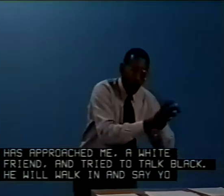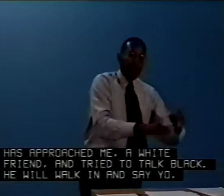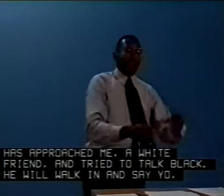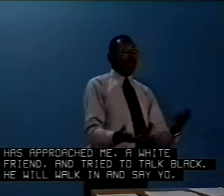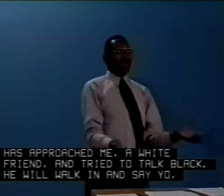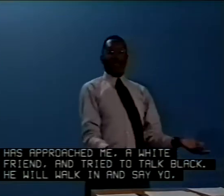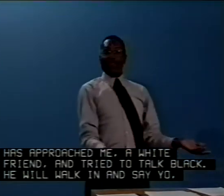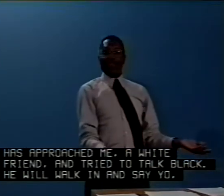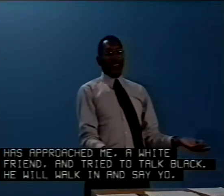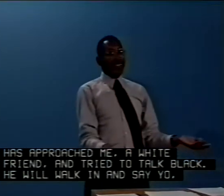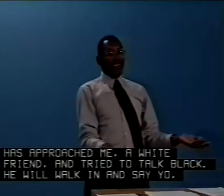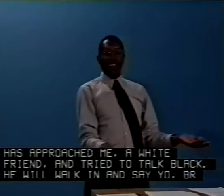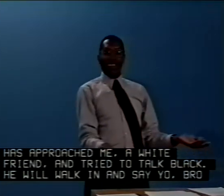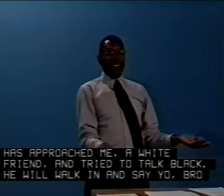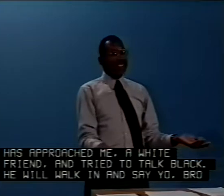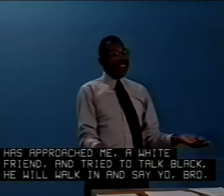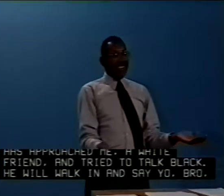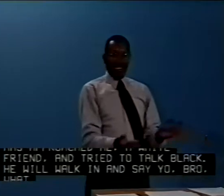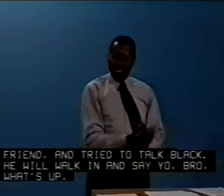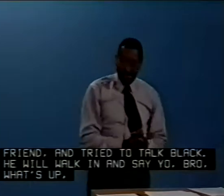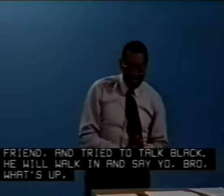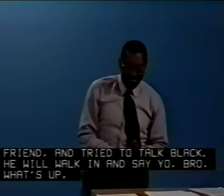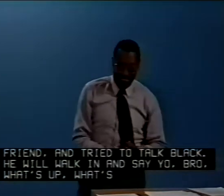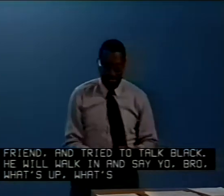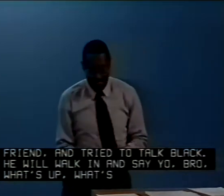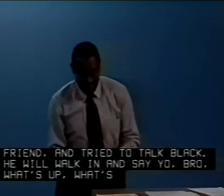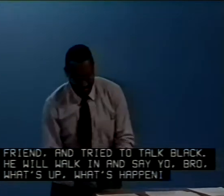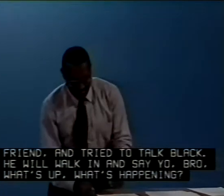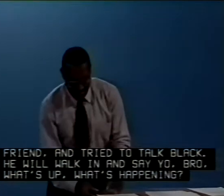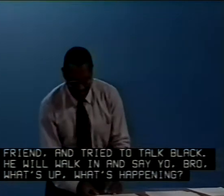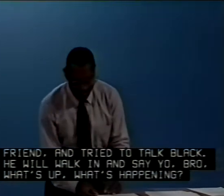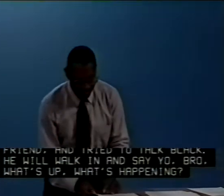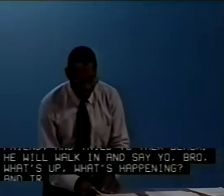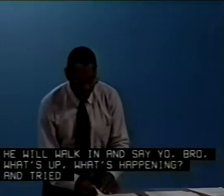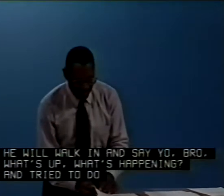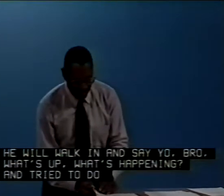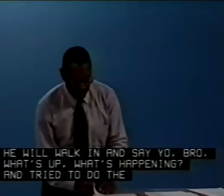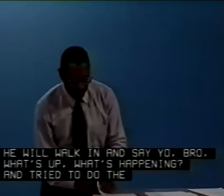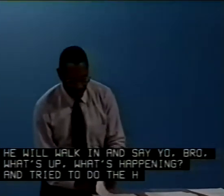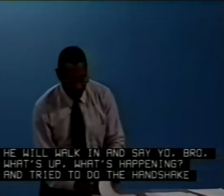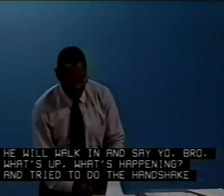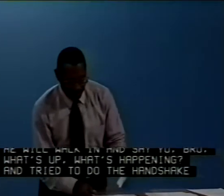the handshake that we use, and all kinds of mistakes occur.